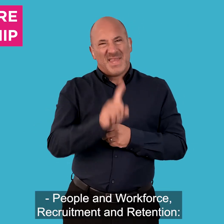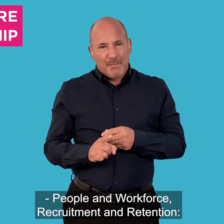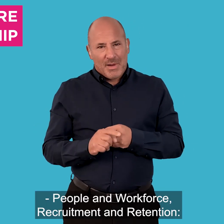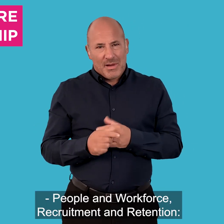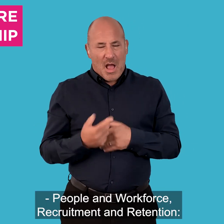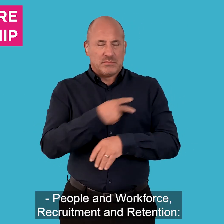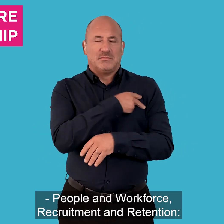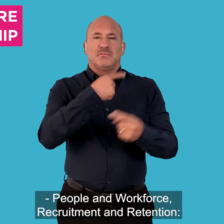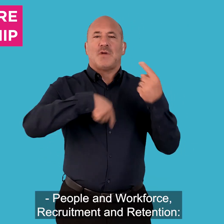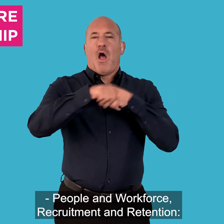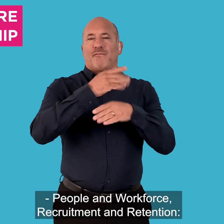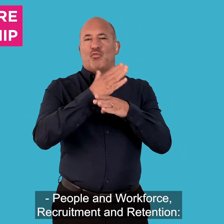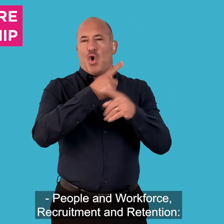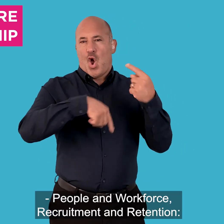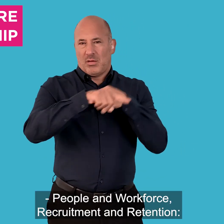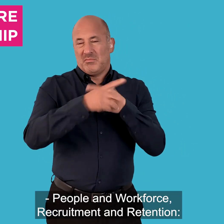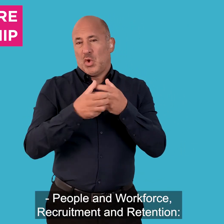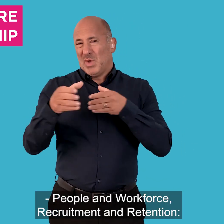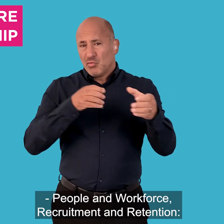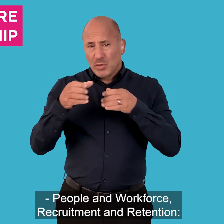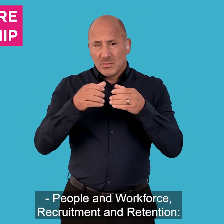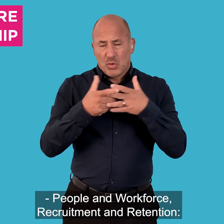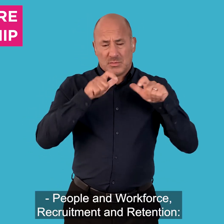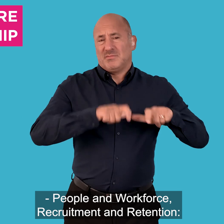People and workforce recruitment and retention.